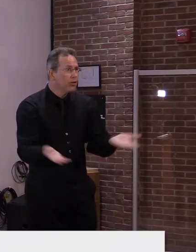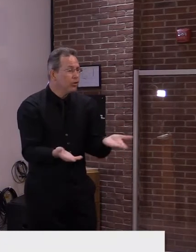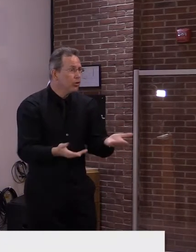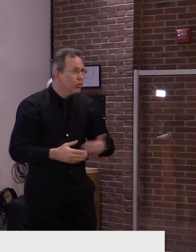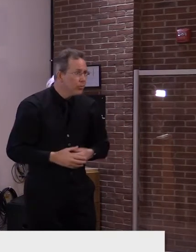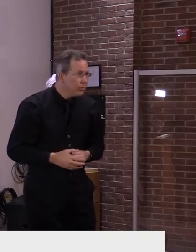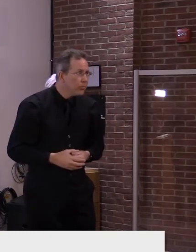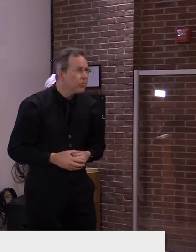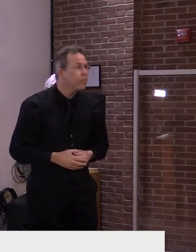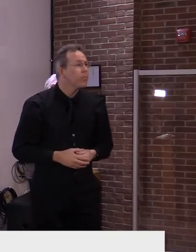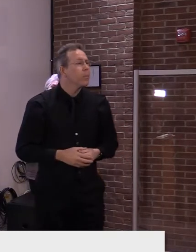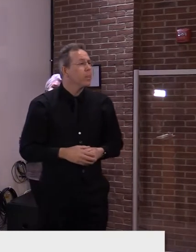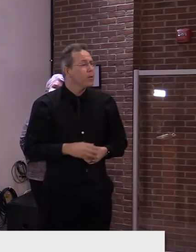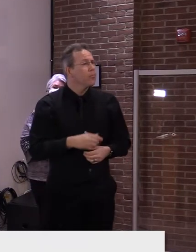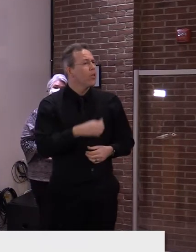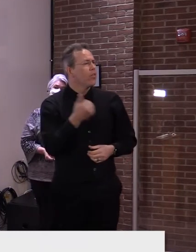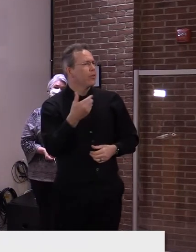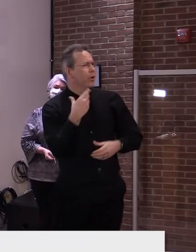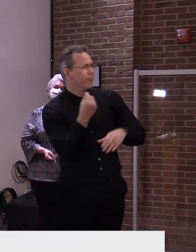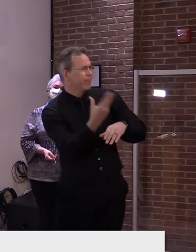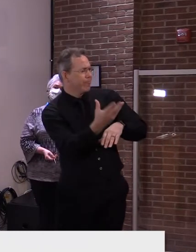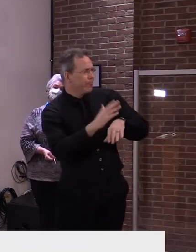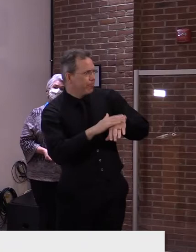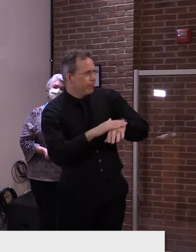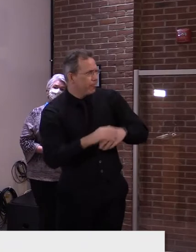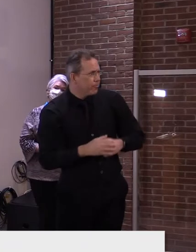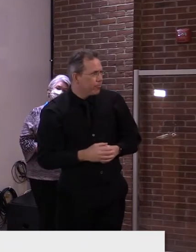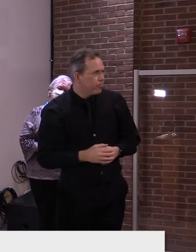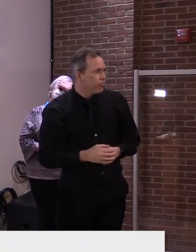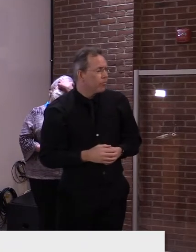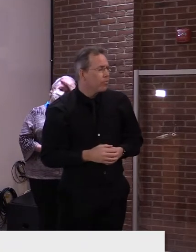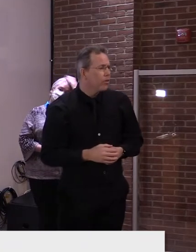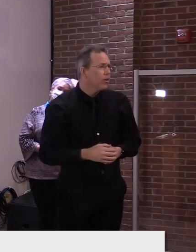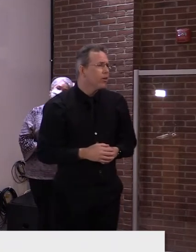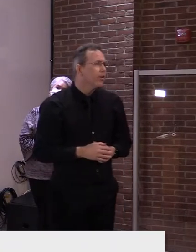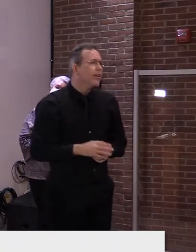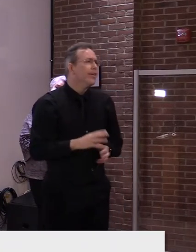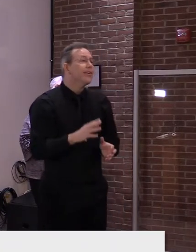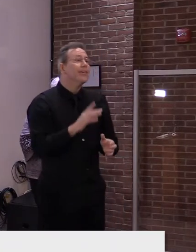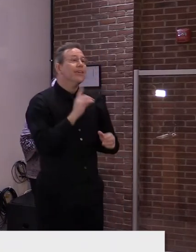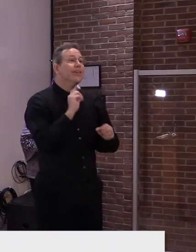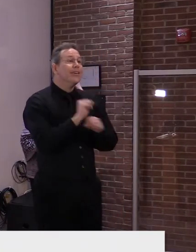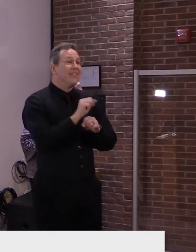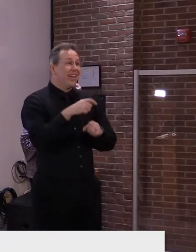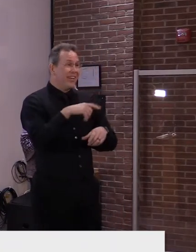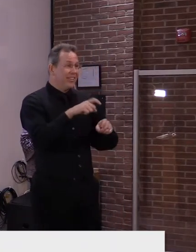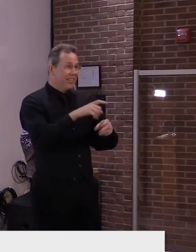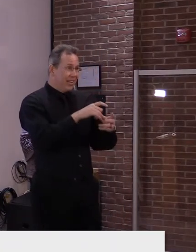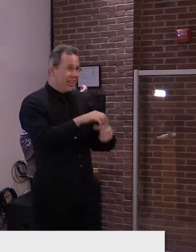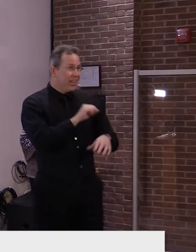of is that we're literally sending 20 samples a week.